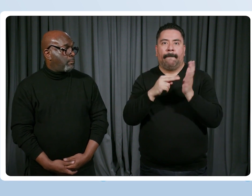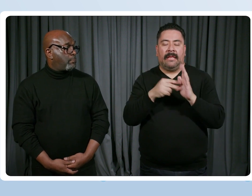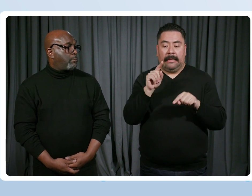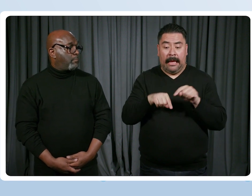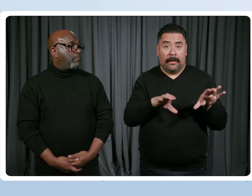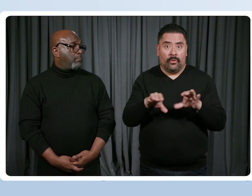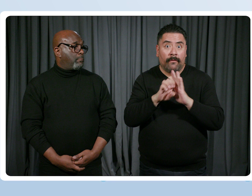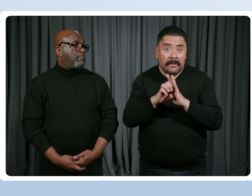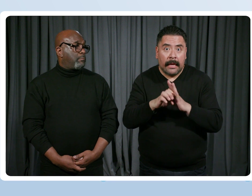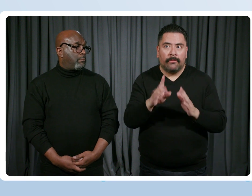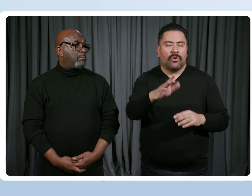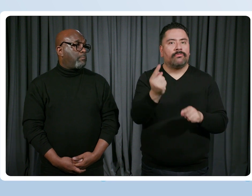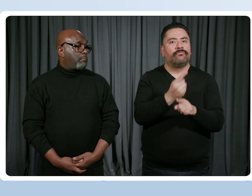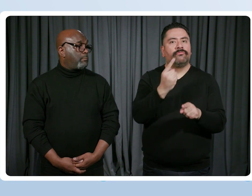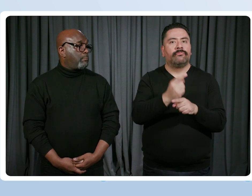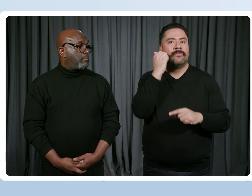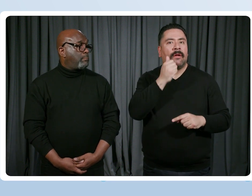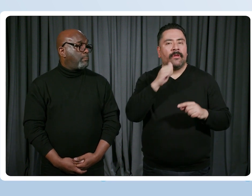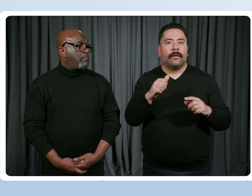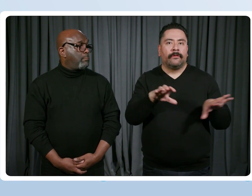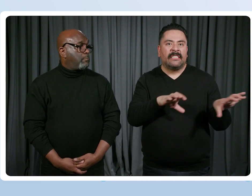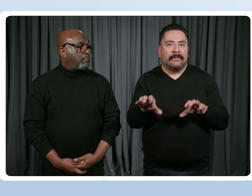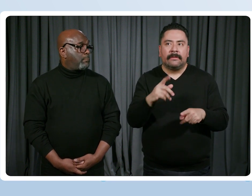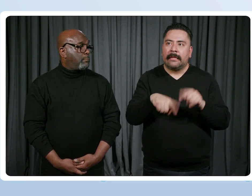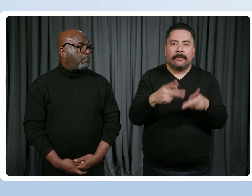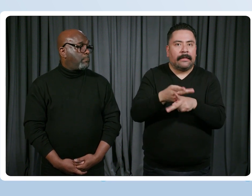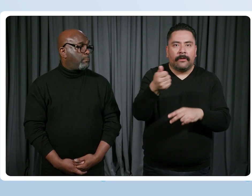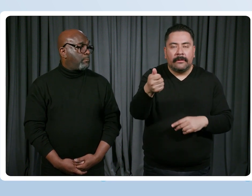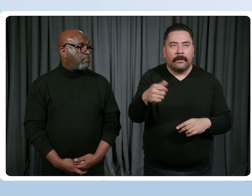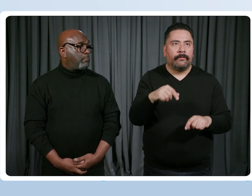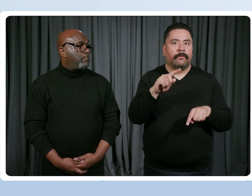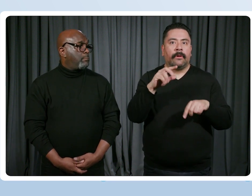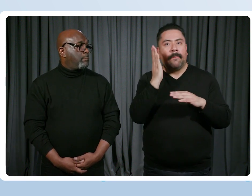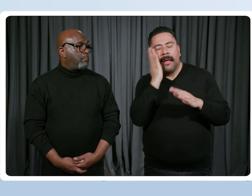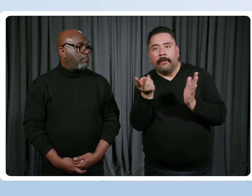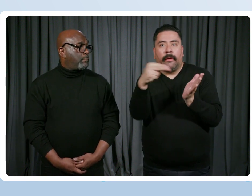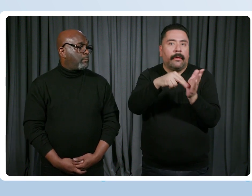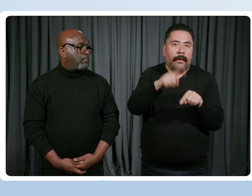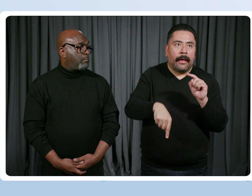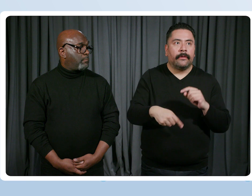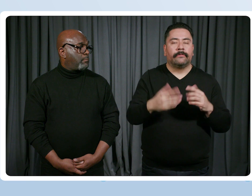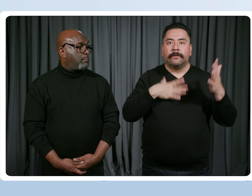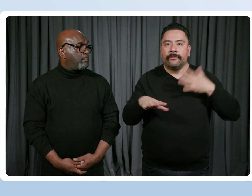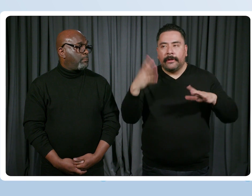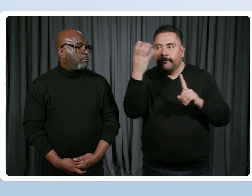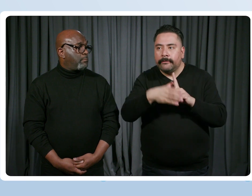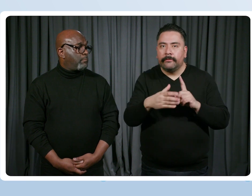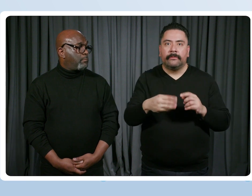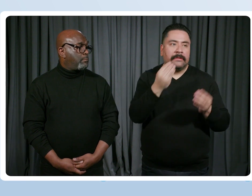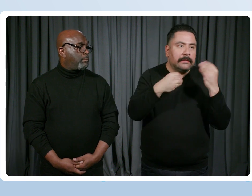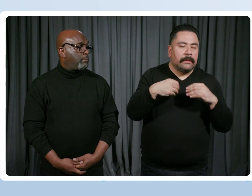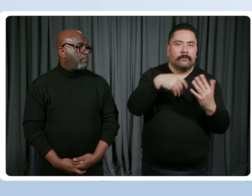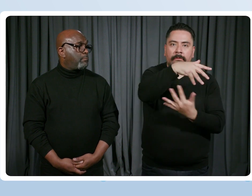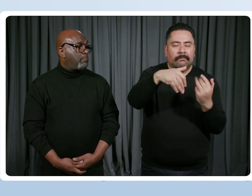do things like their daily activities, take care of themselves, get out of bed, get dressed, eat, socialize. And